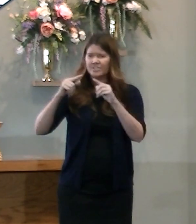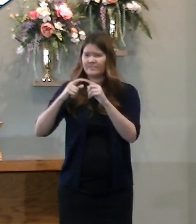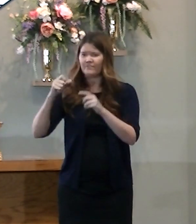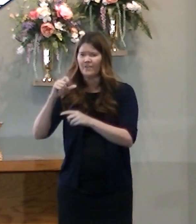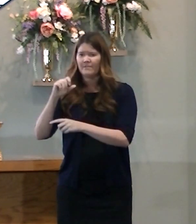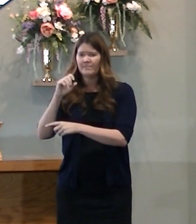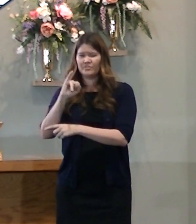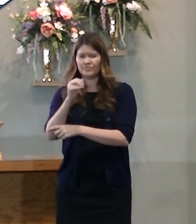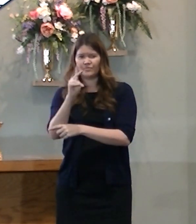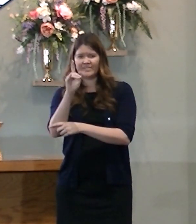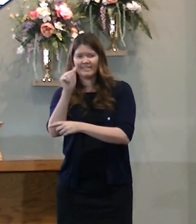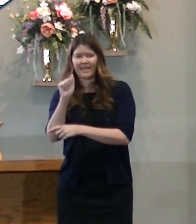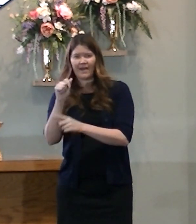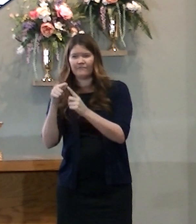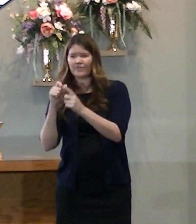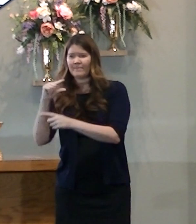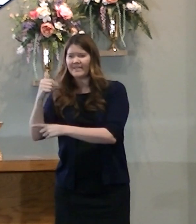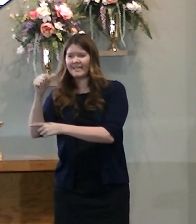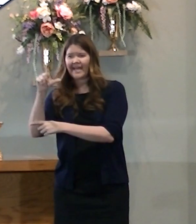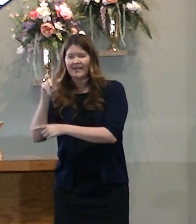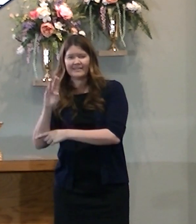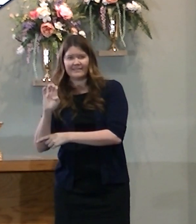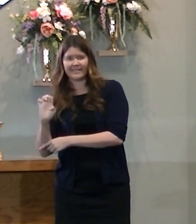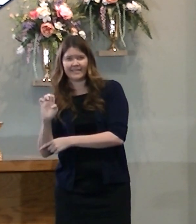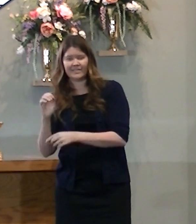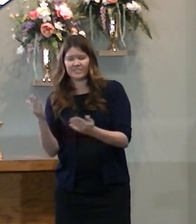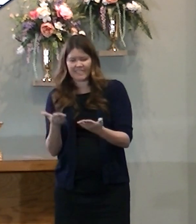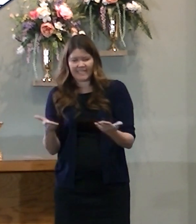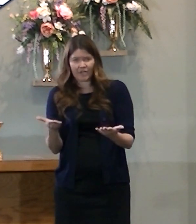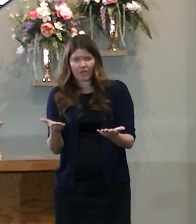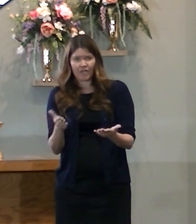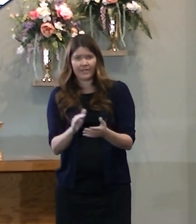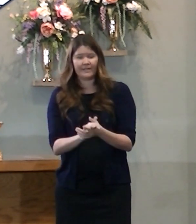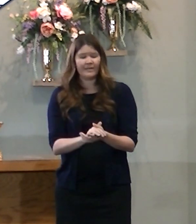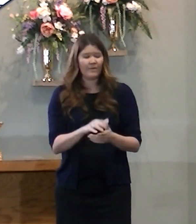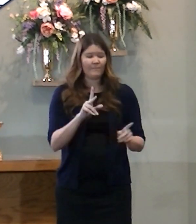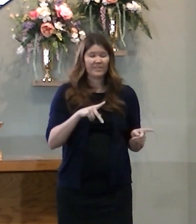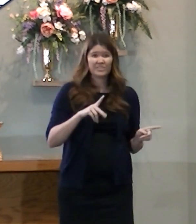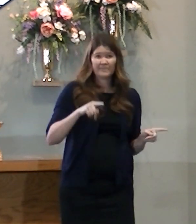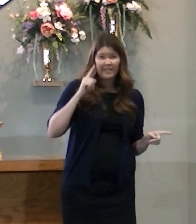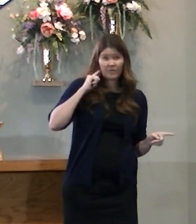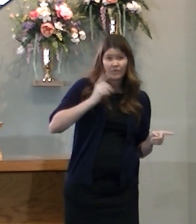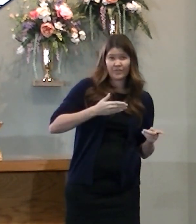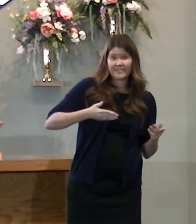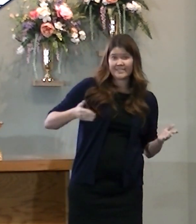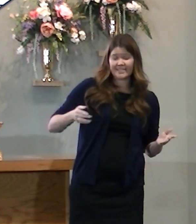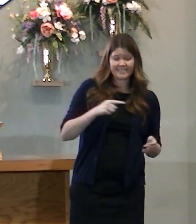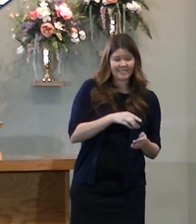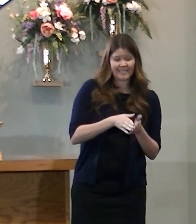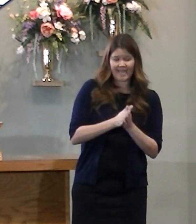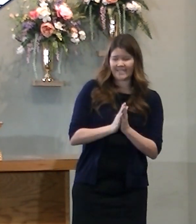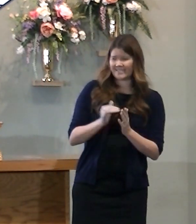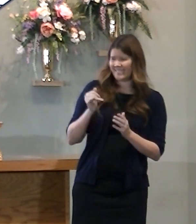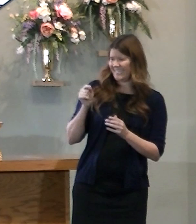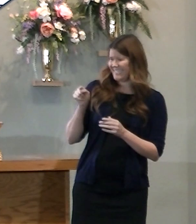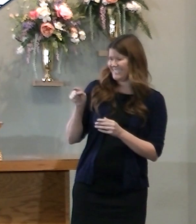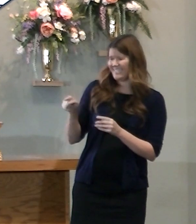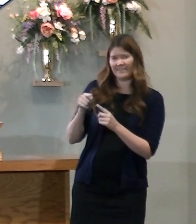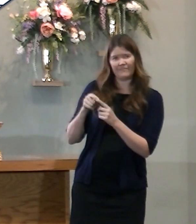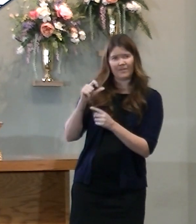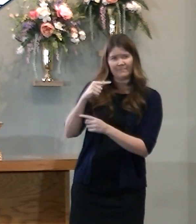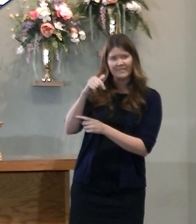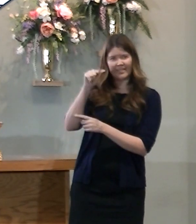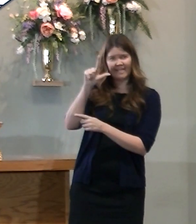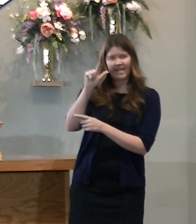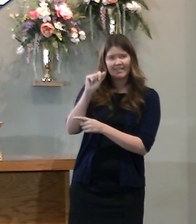Galilee, even to this place." When Pilate heard this, he asked whether the man was a